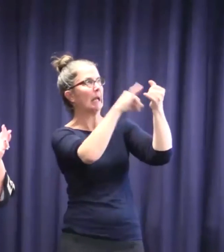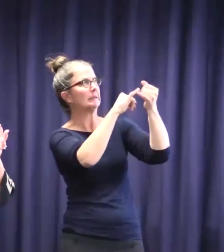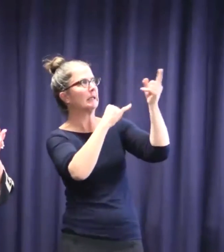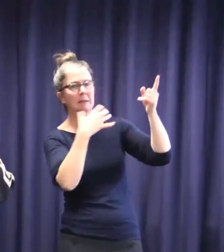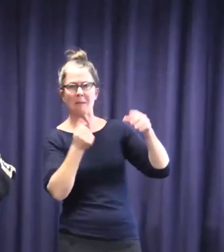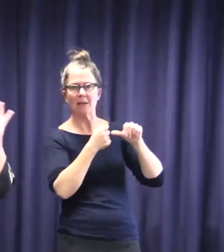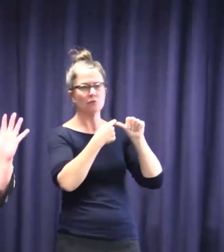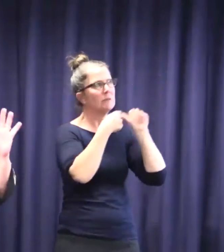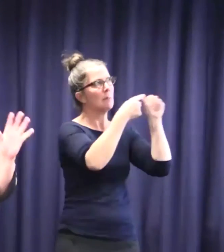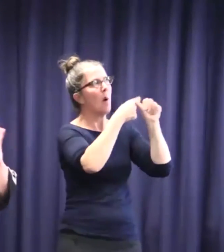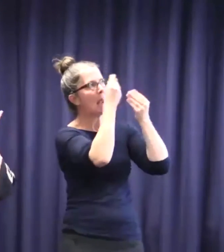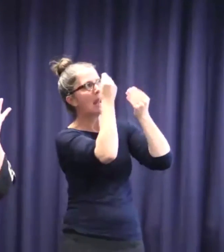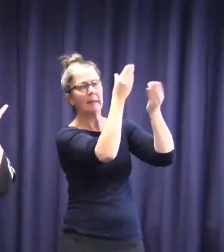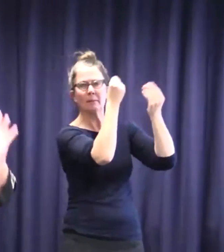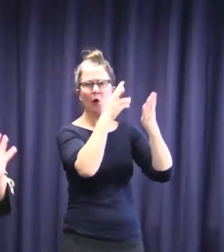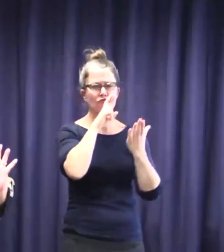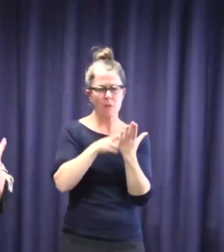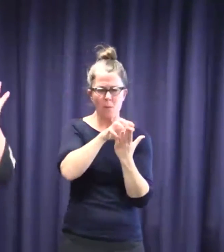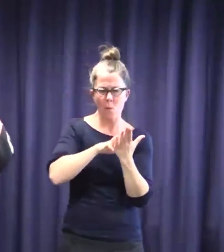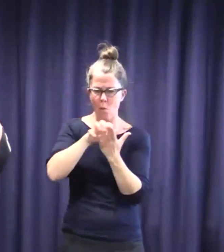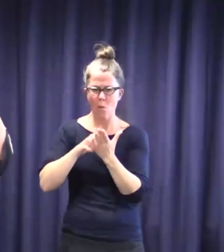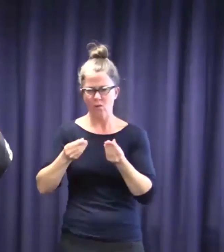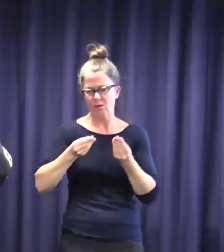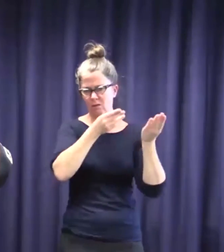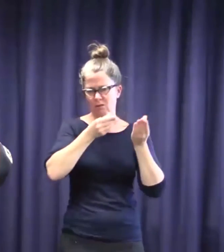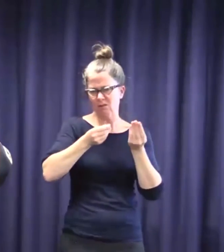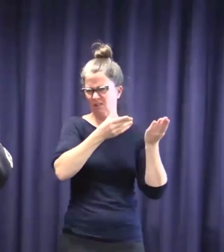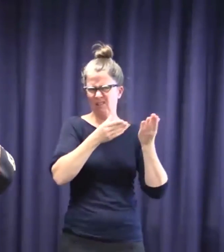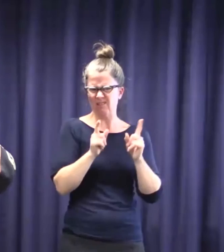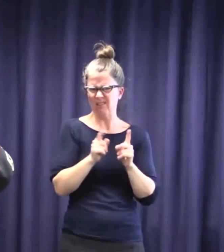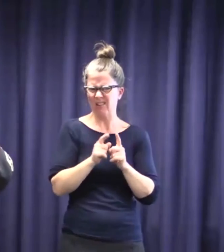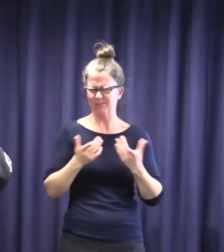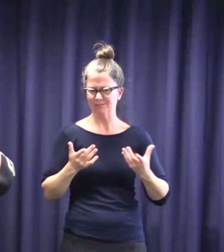around what, not in terms of naming people, but what